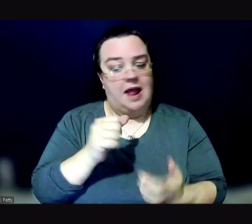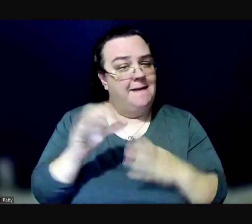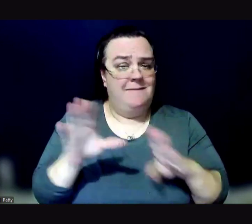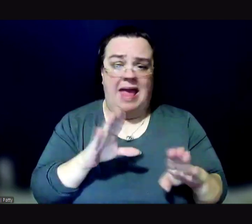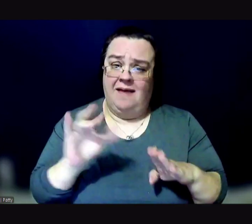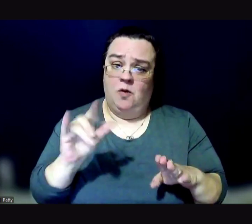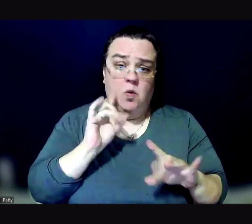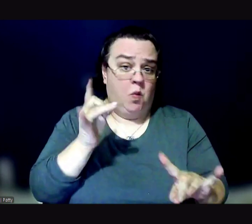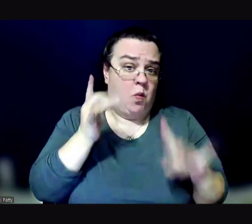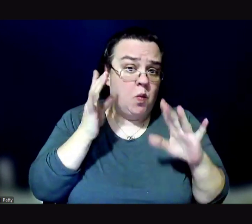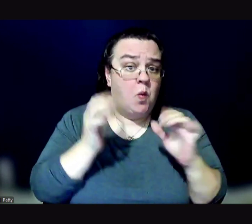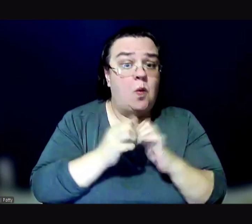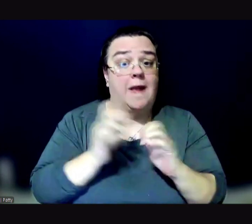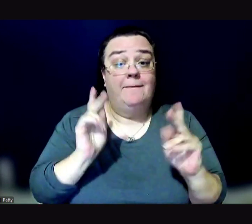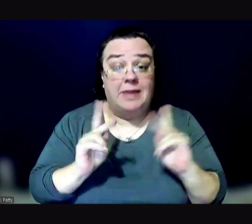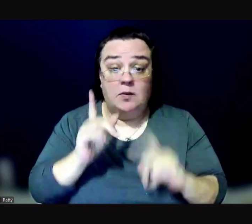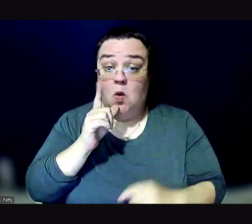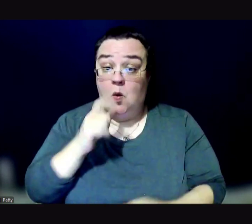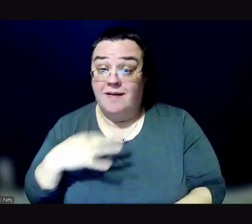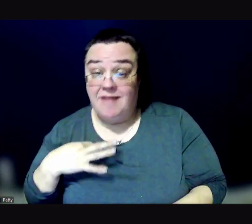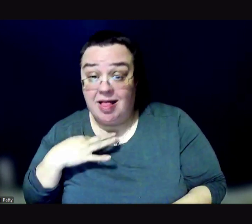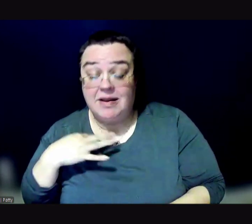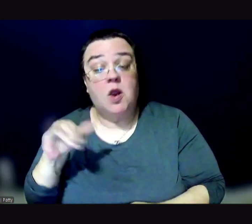our volunteers and our staff.